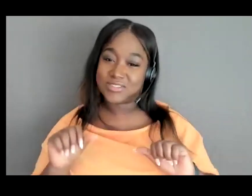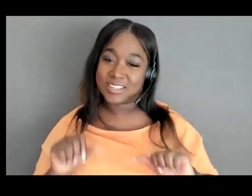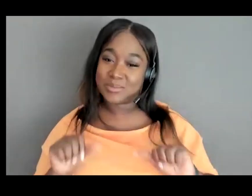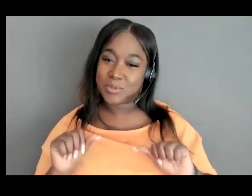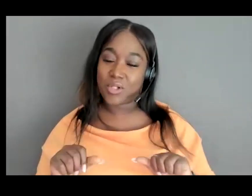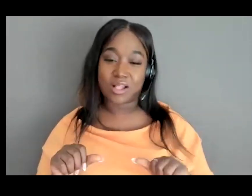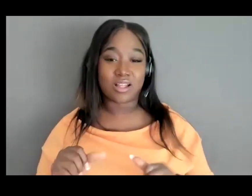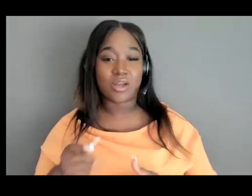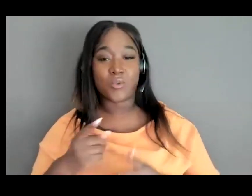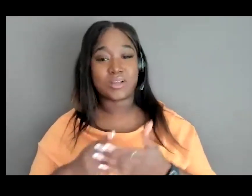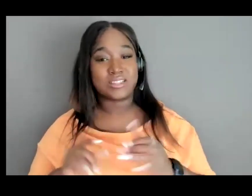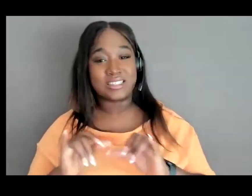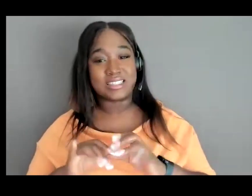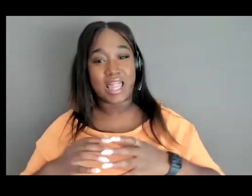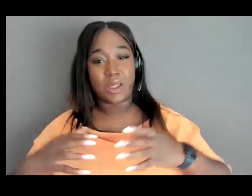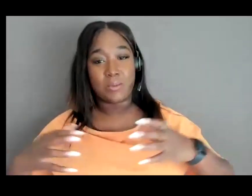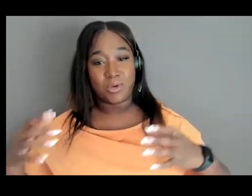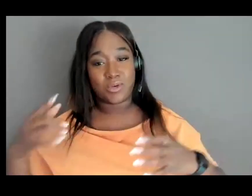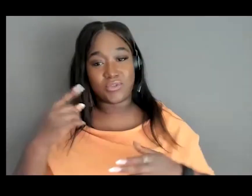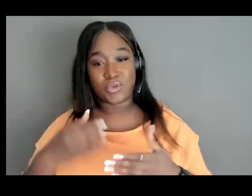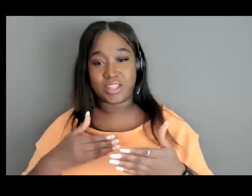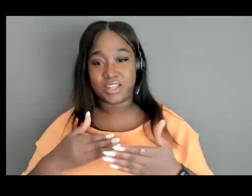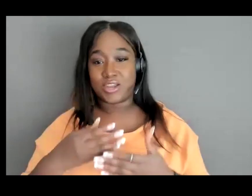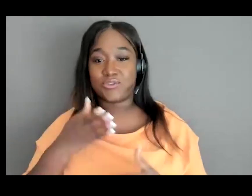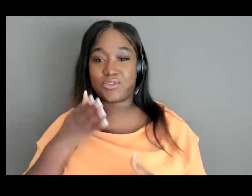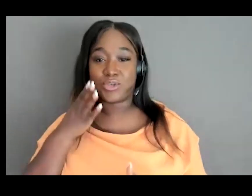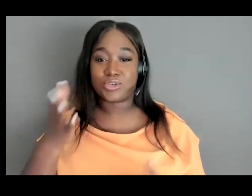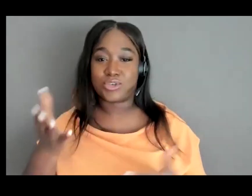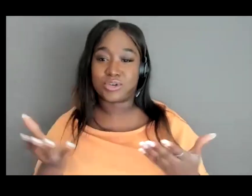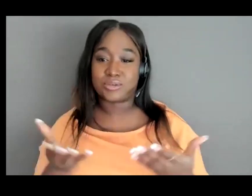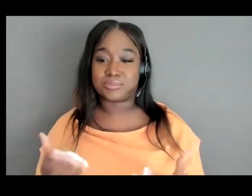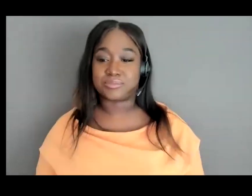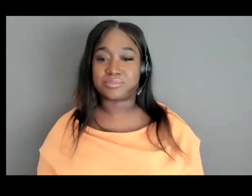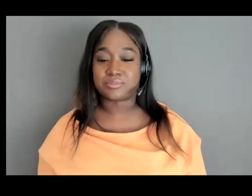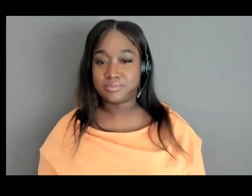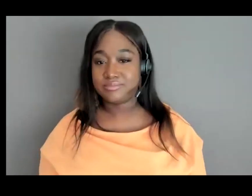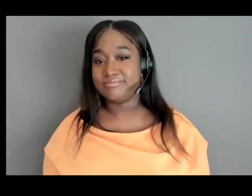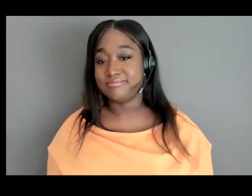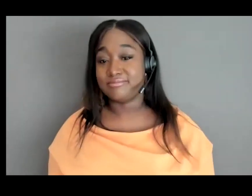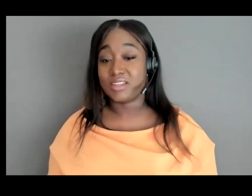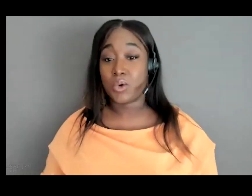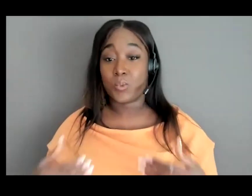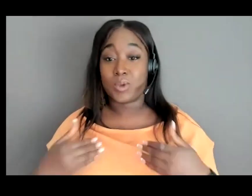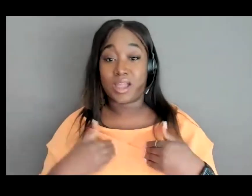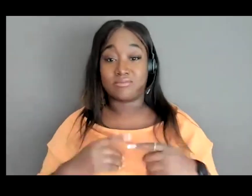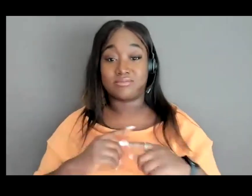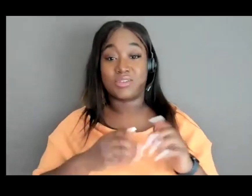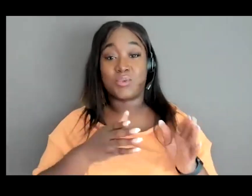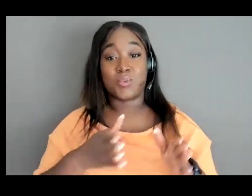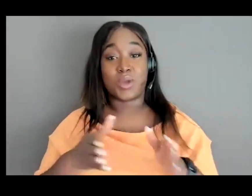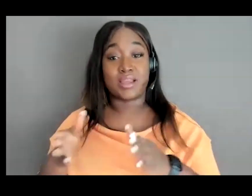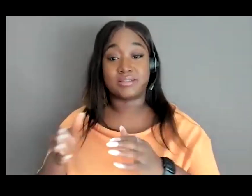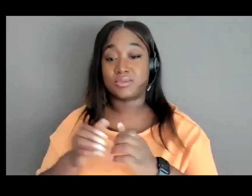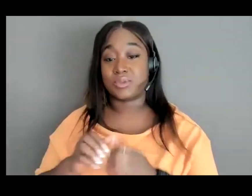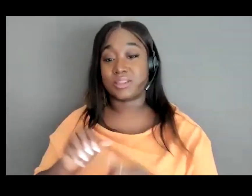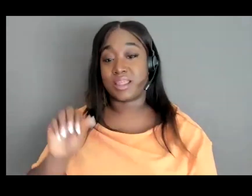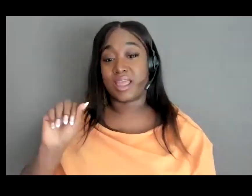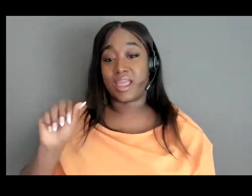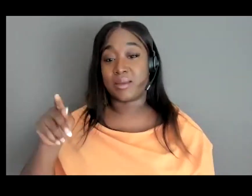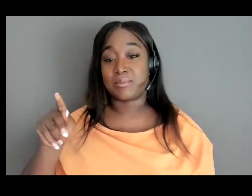What's feasible and what's scalable in the near future? There are ways with